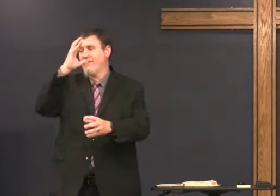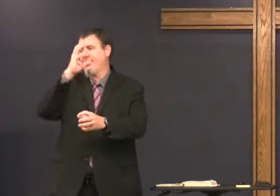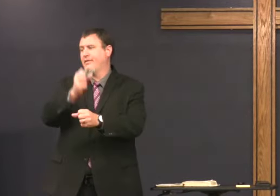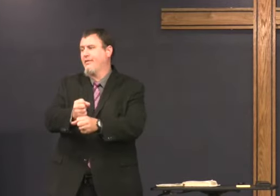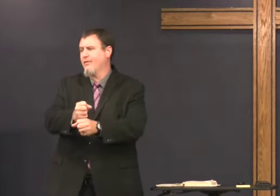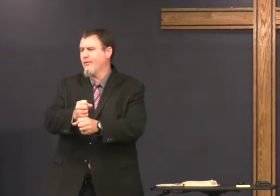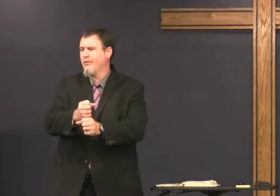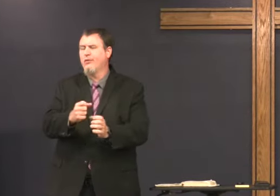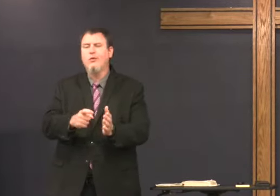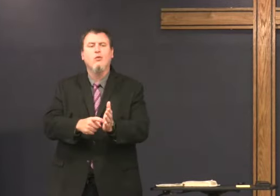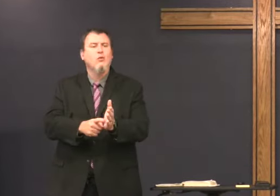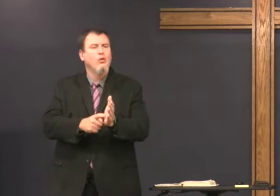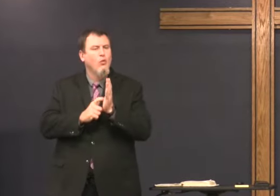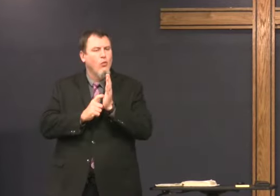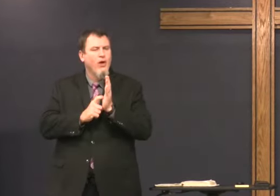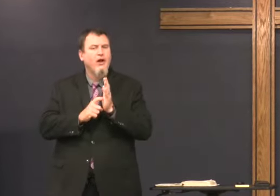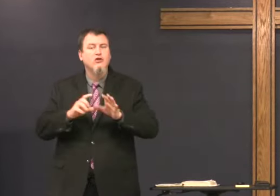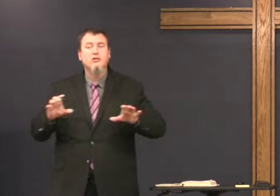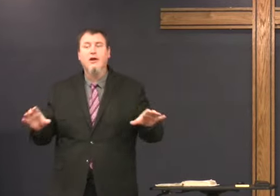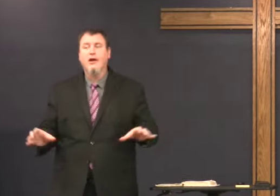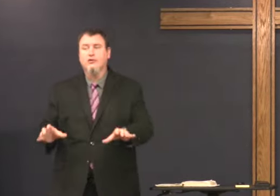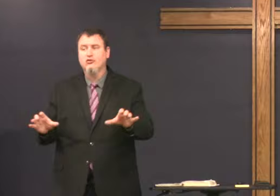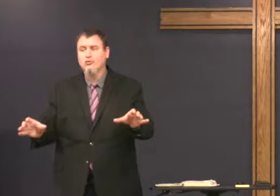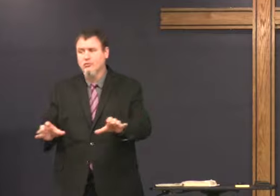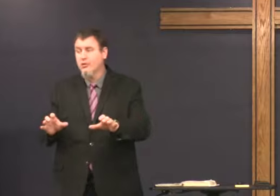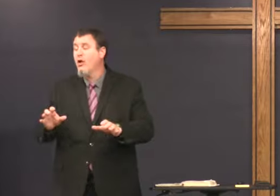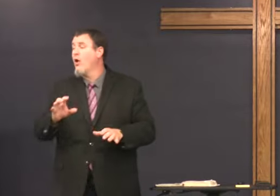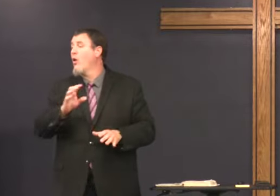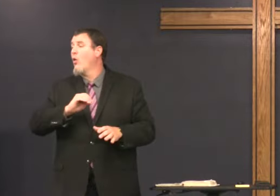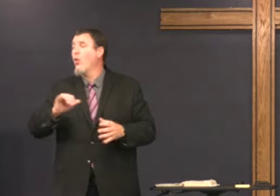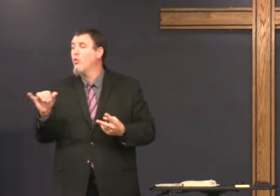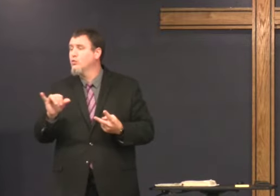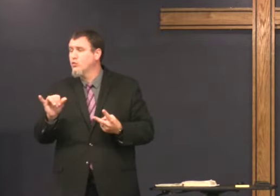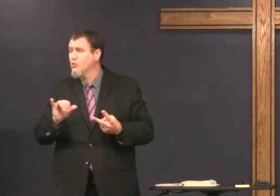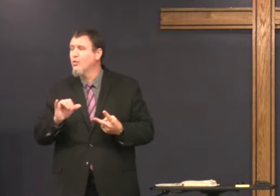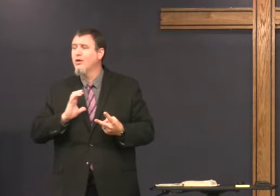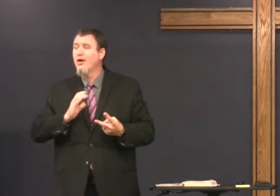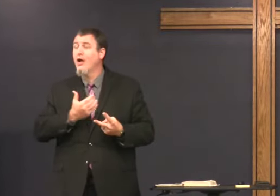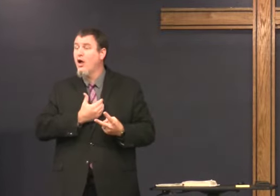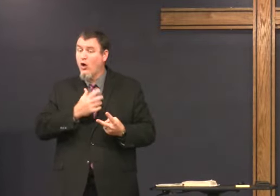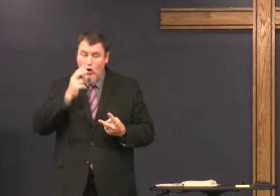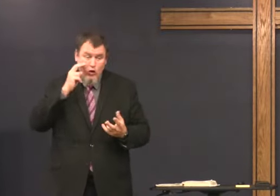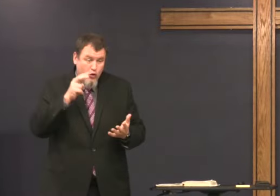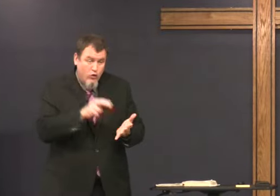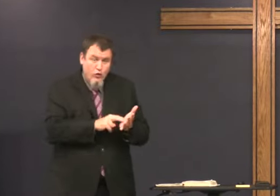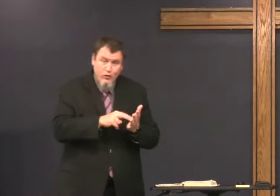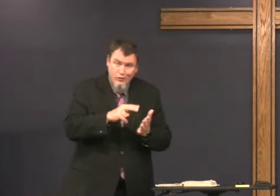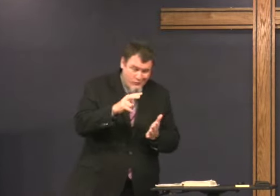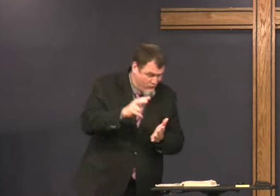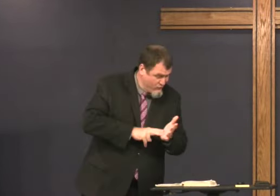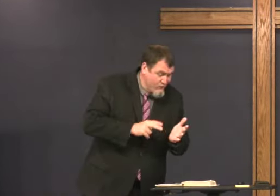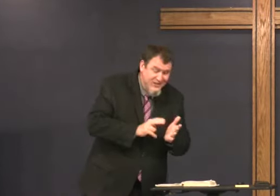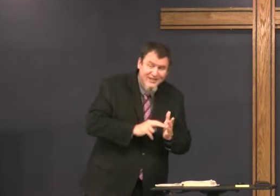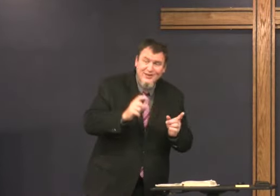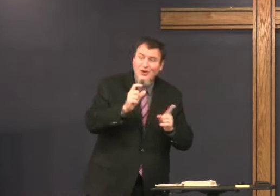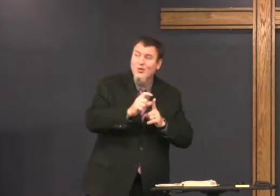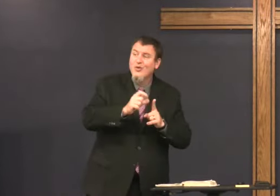and the reminder for your faith that there's required to be action also. And if you look at the reading